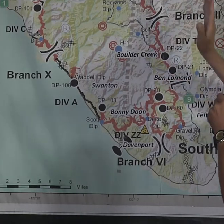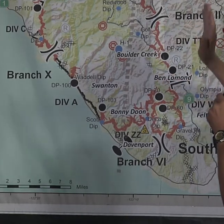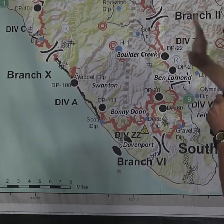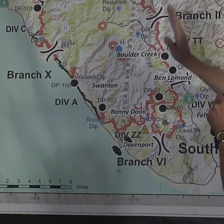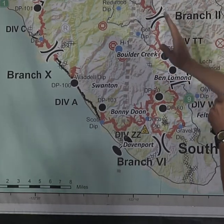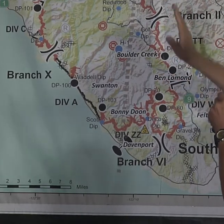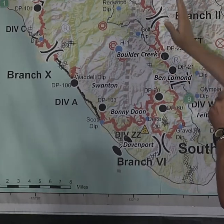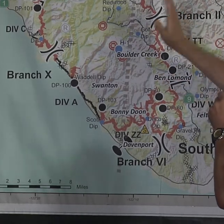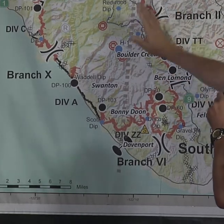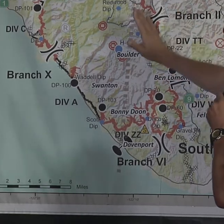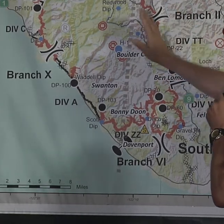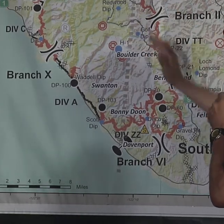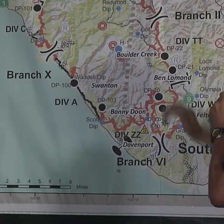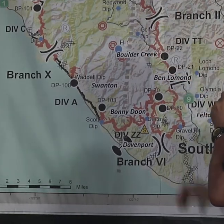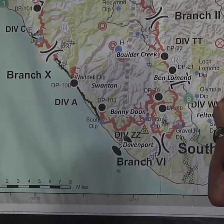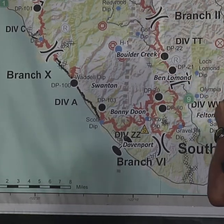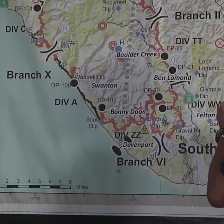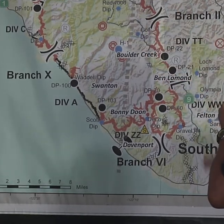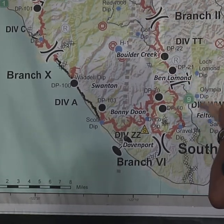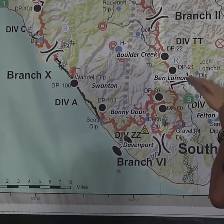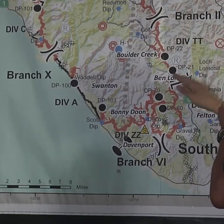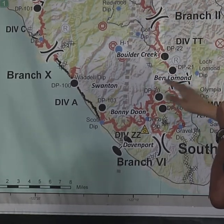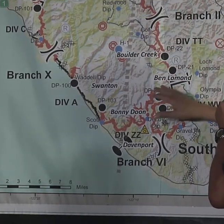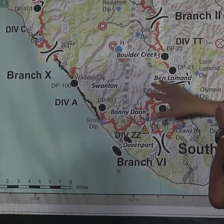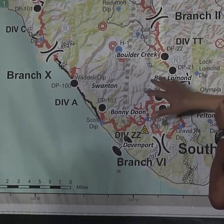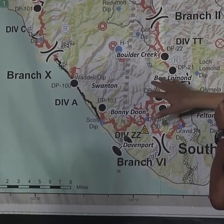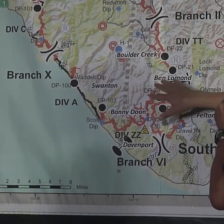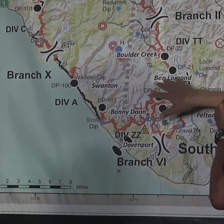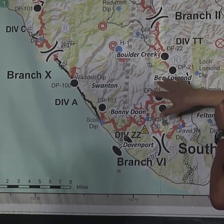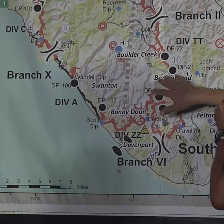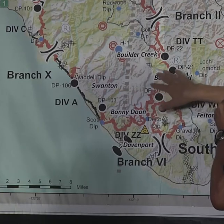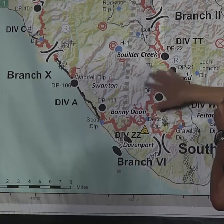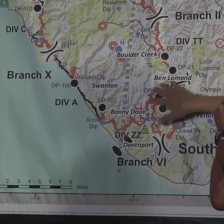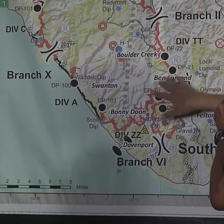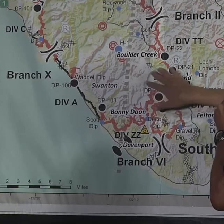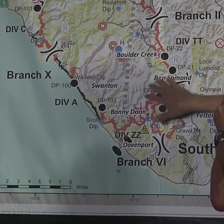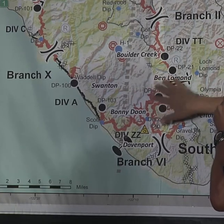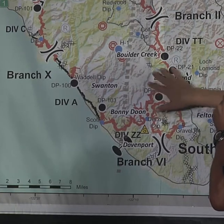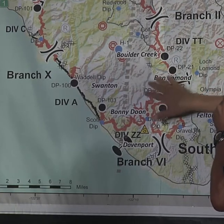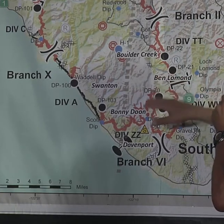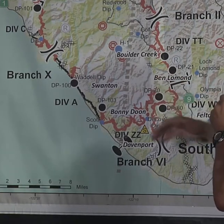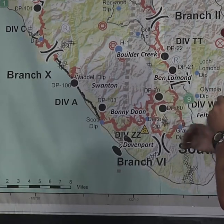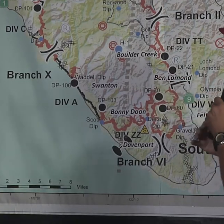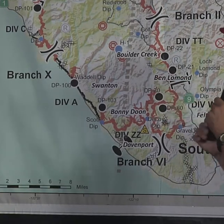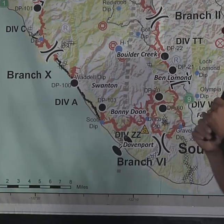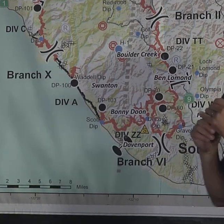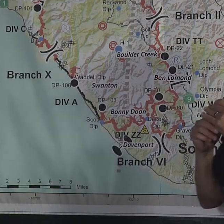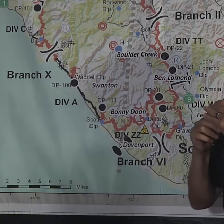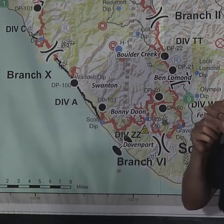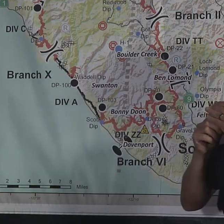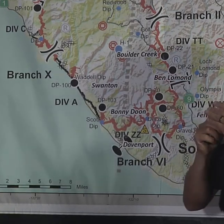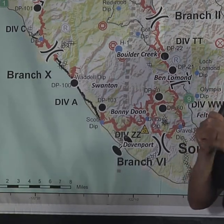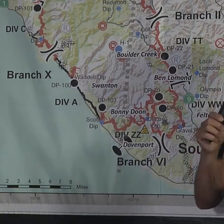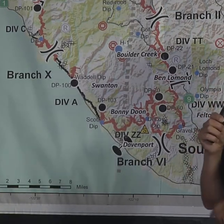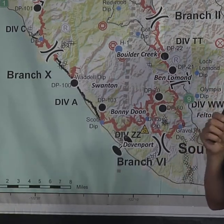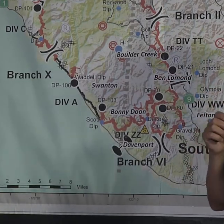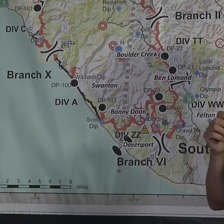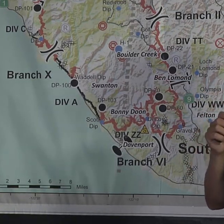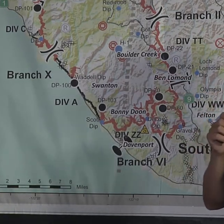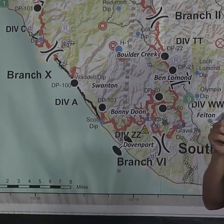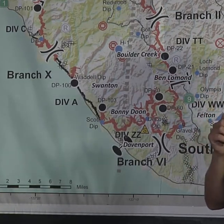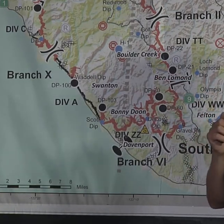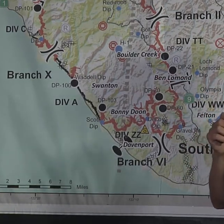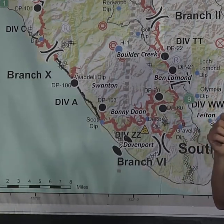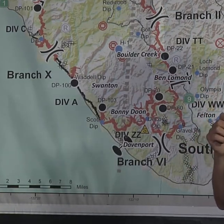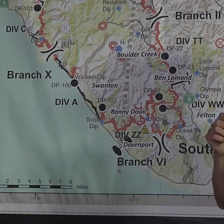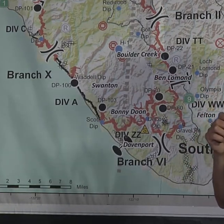community is fine. The fire's hung up really high. And our challenge is down below Ben Lomond in the state park. Again, it's just